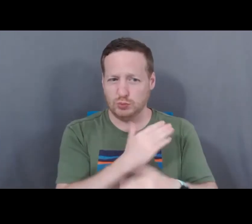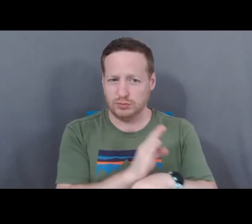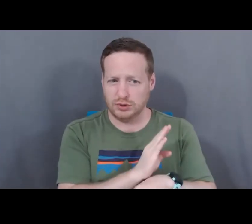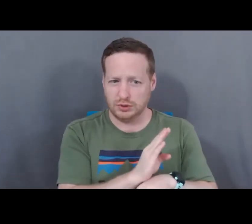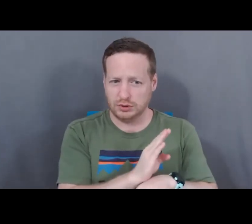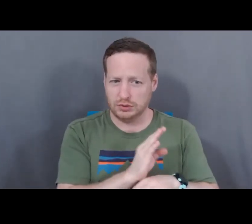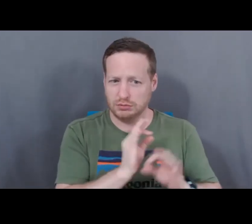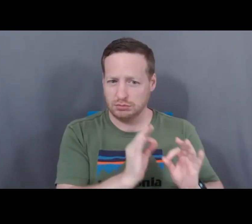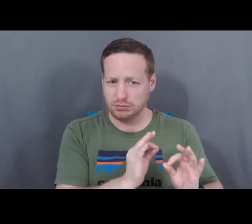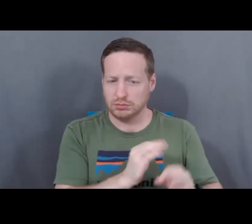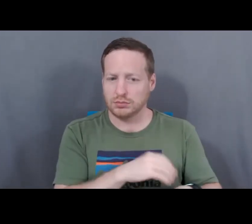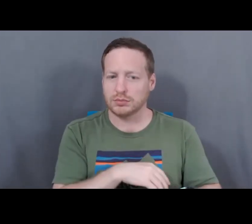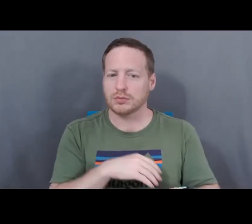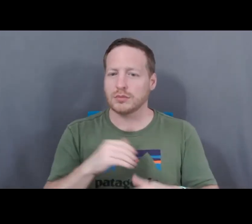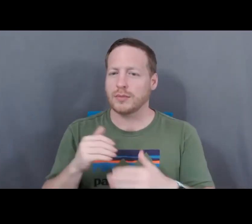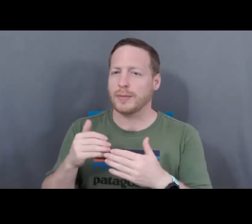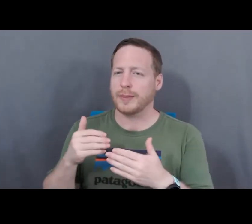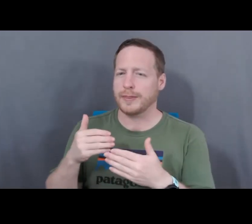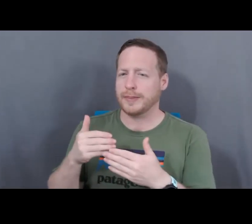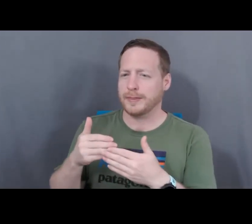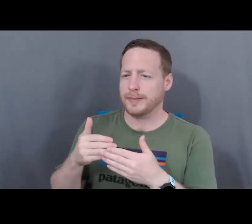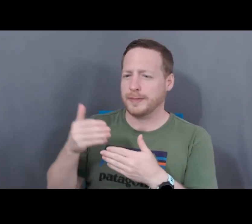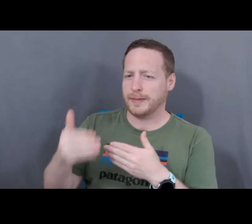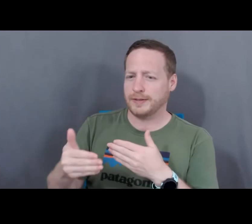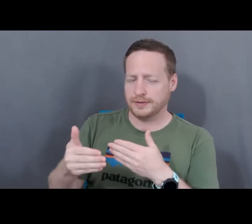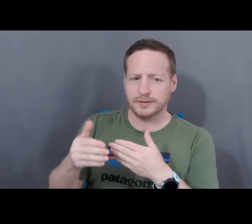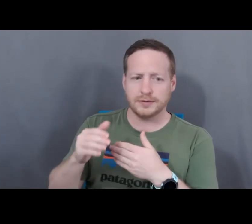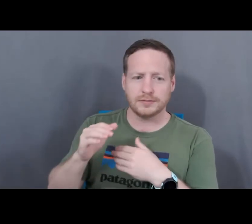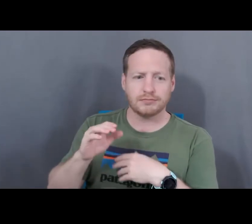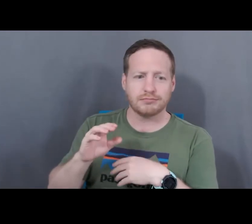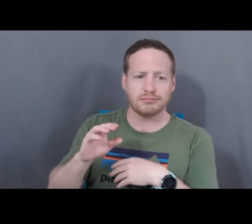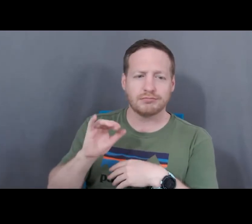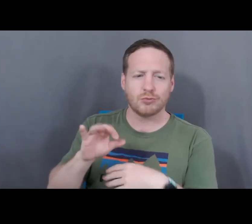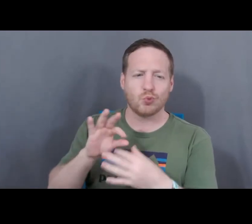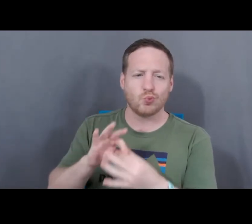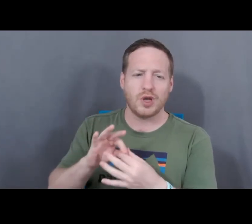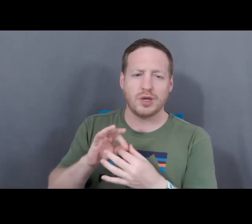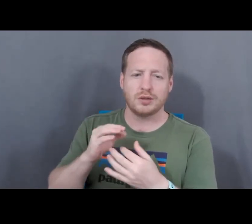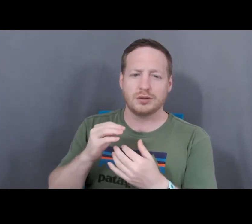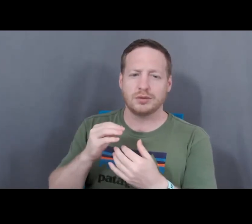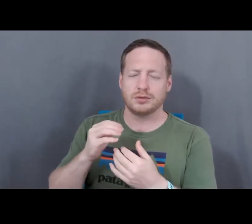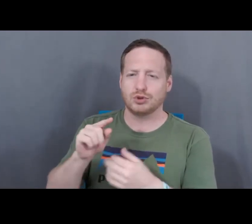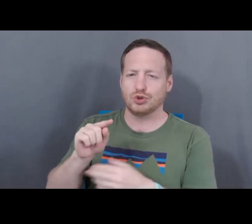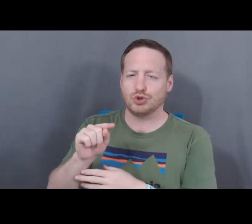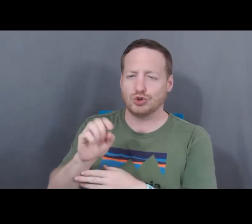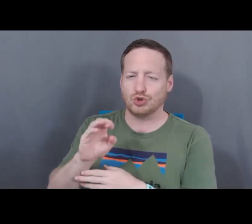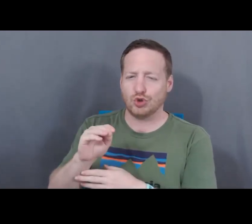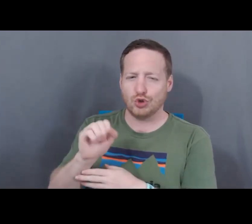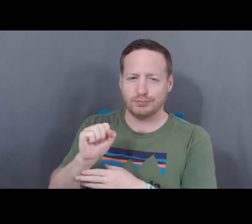That topic in the new business, I think we're good at this point, or as much as we know at